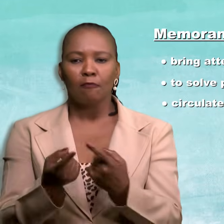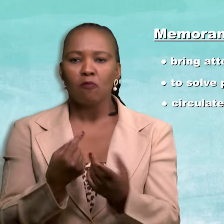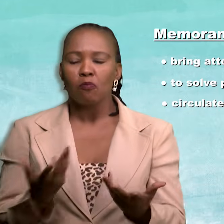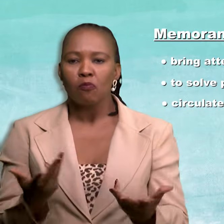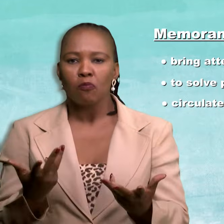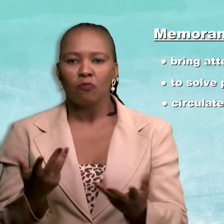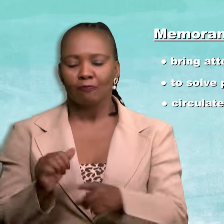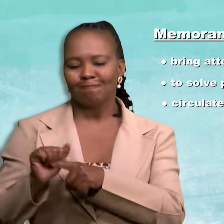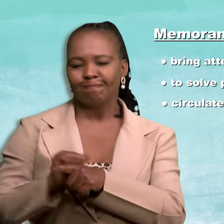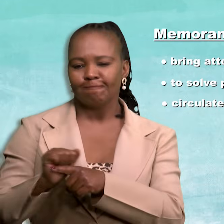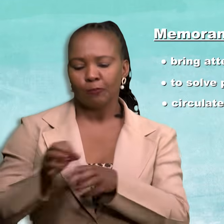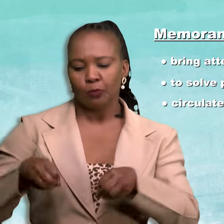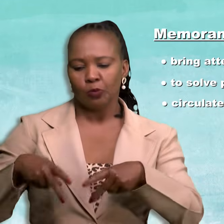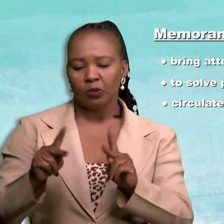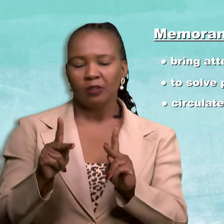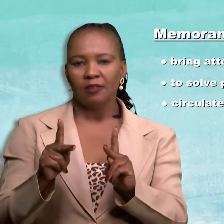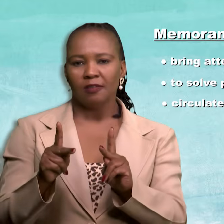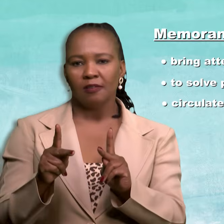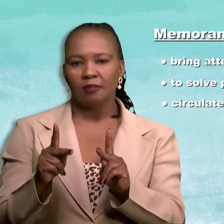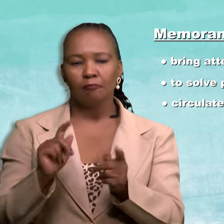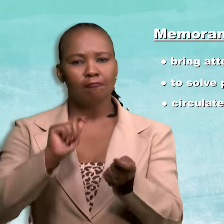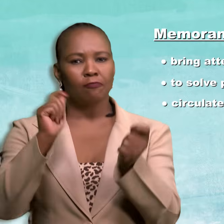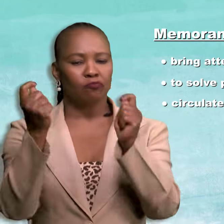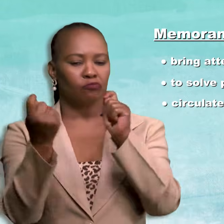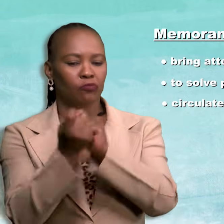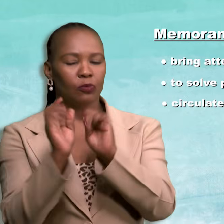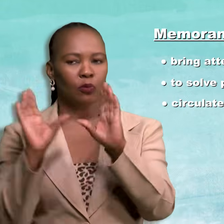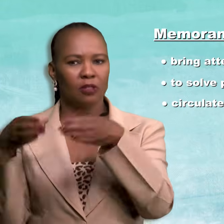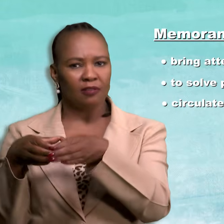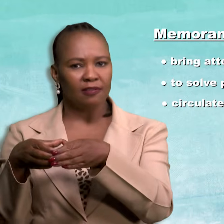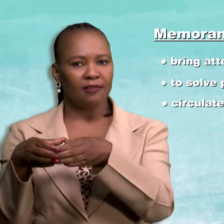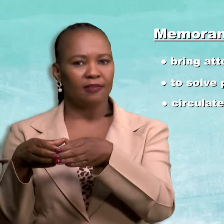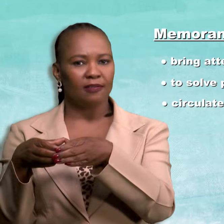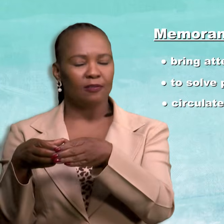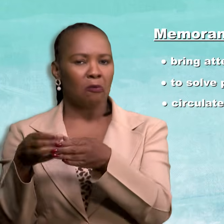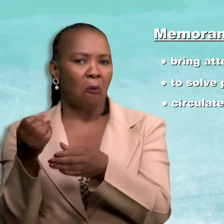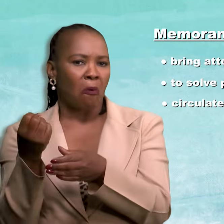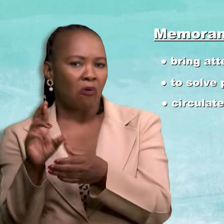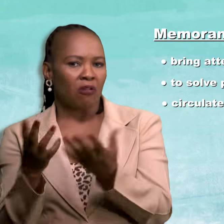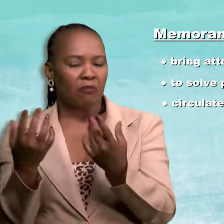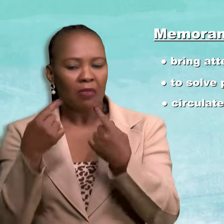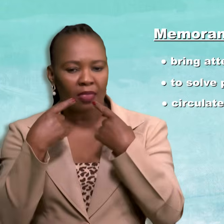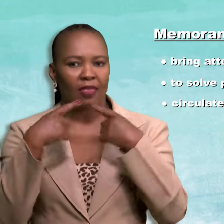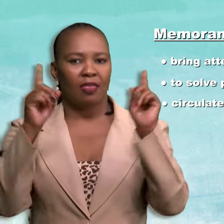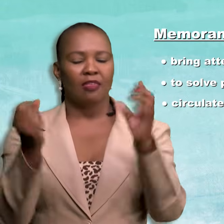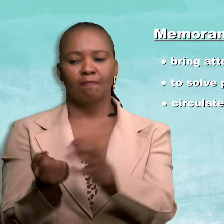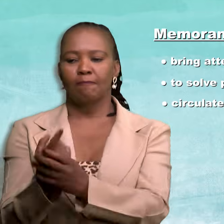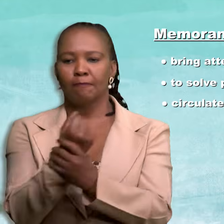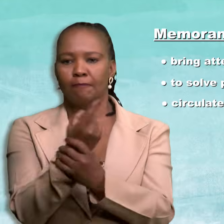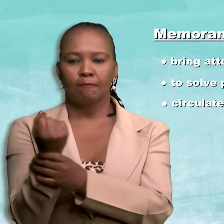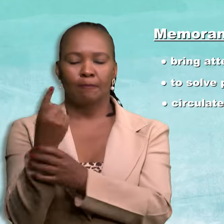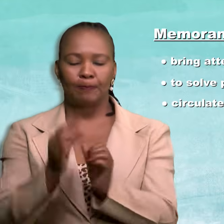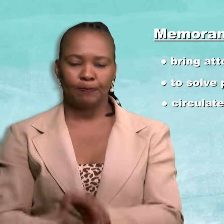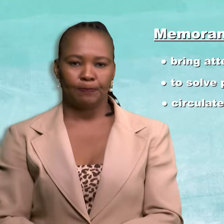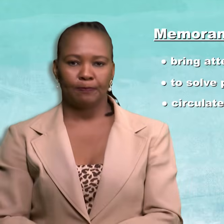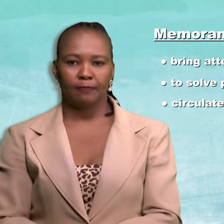from training opportunities, changes in the organization, or announcing events.